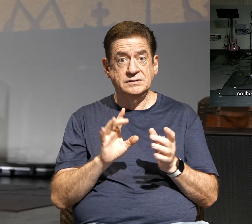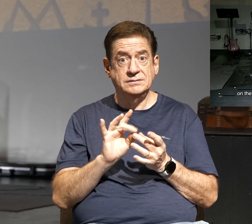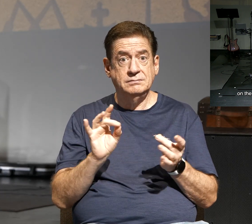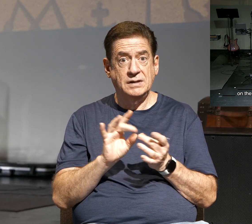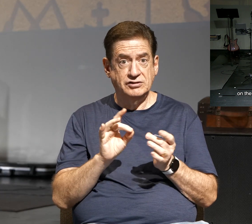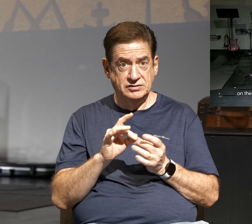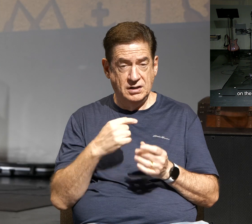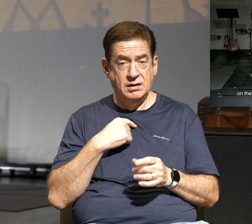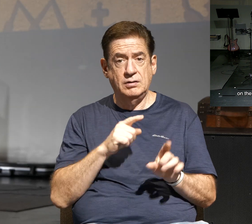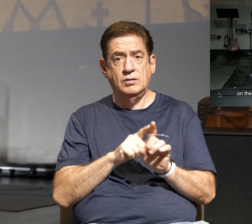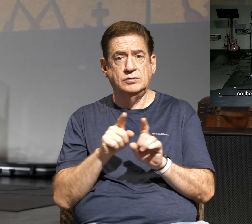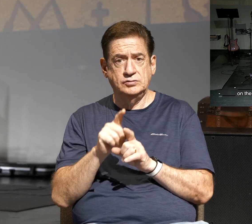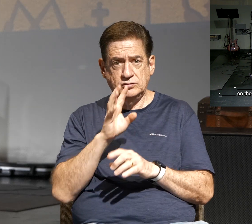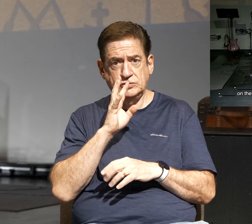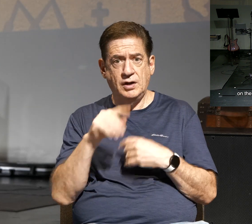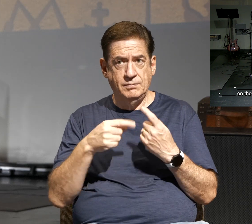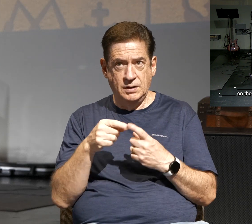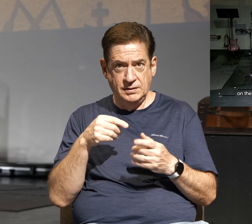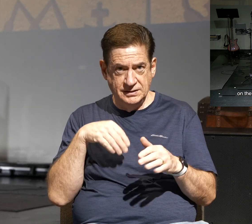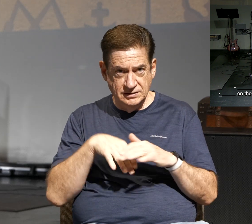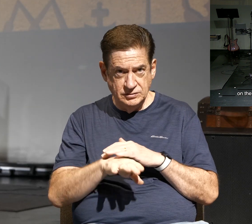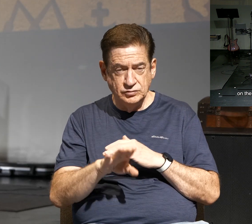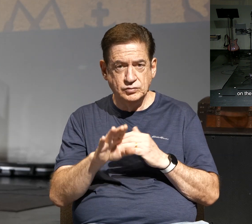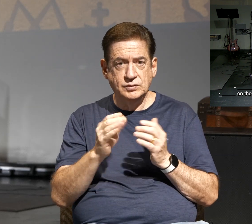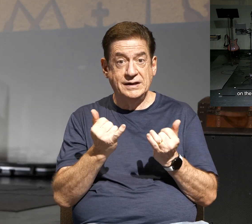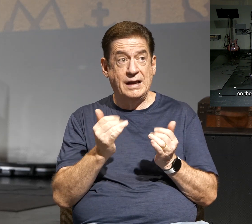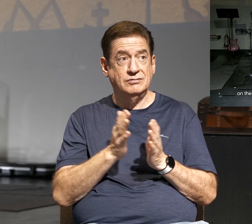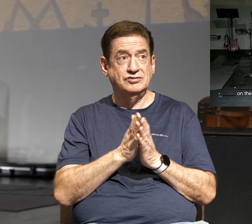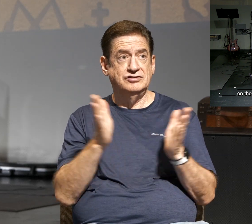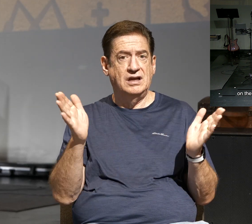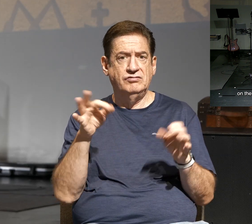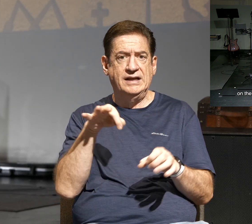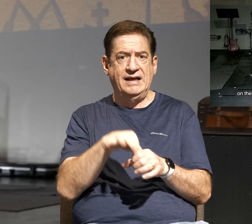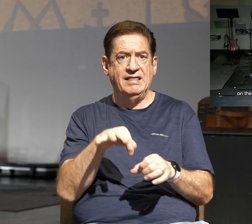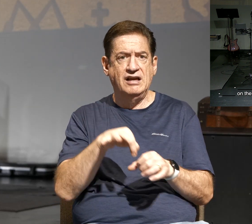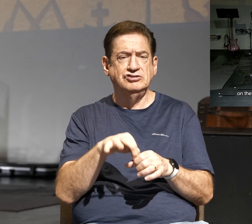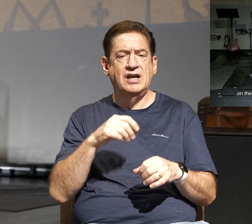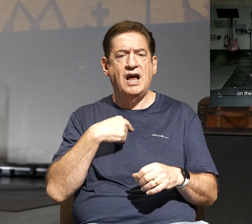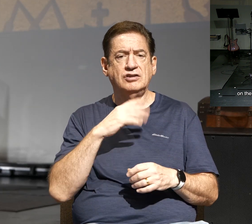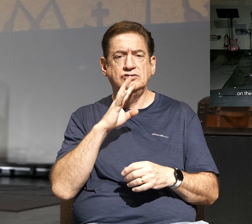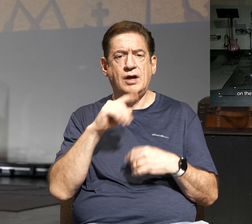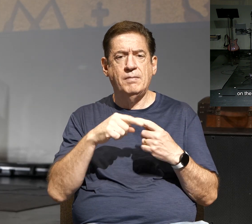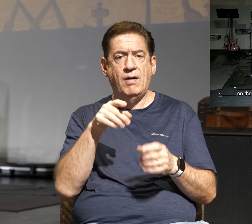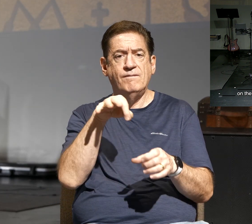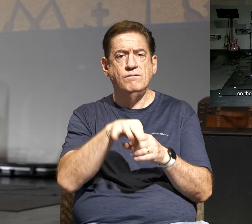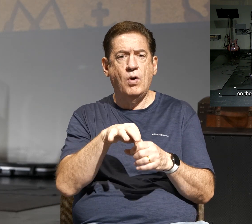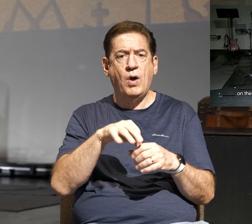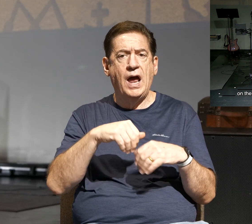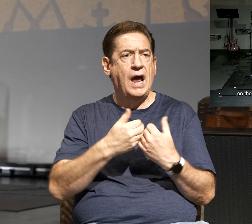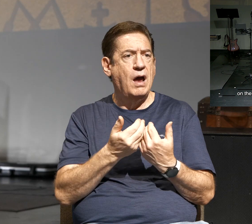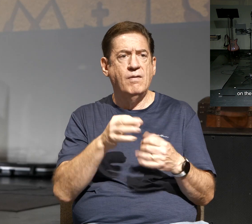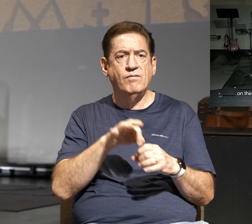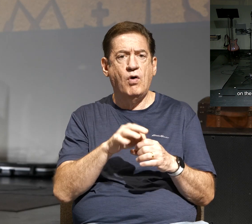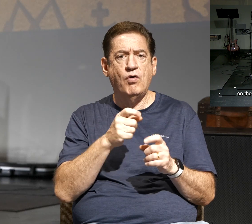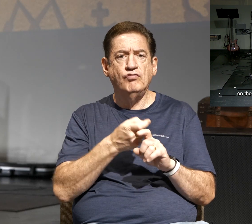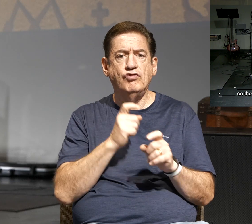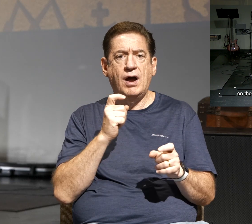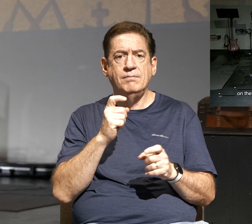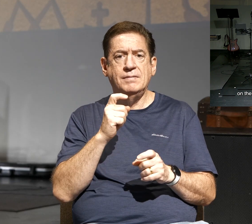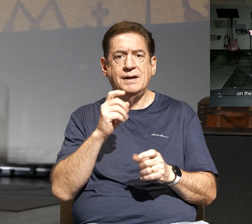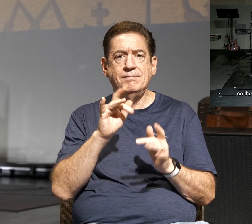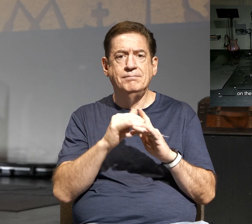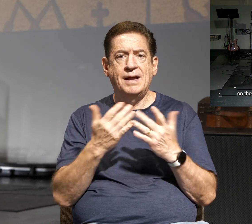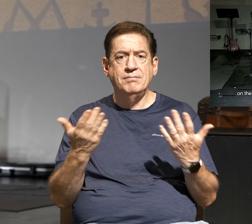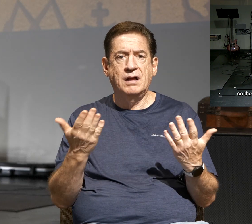also talked about, since we're heading into a general election, I talked about how to vote from a biblical worldview. If you were not here and didn't listen to